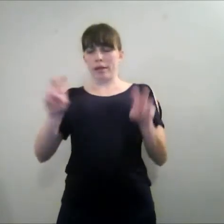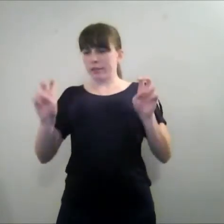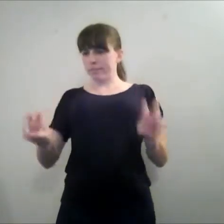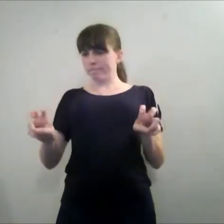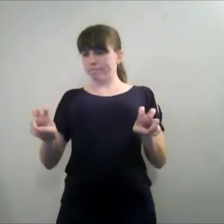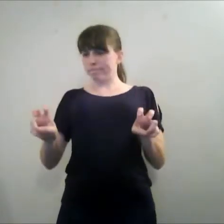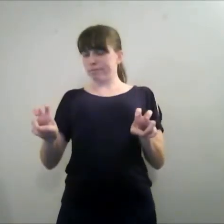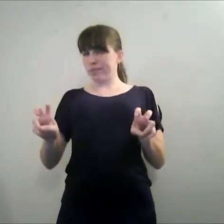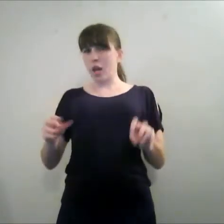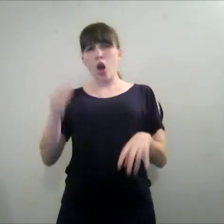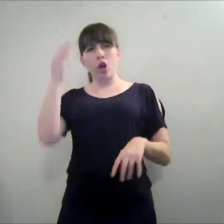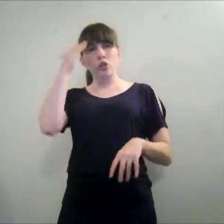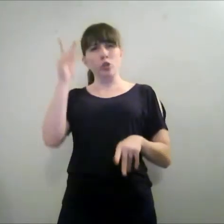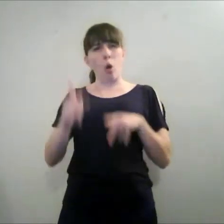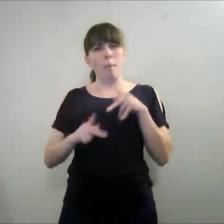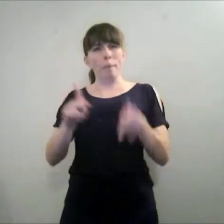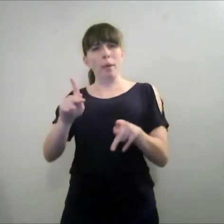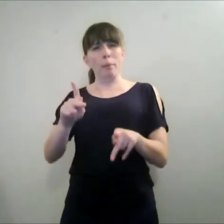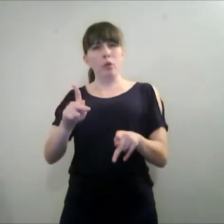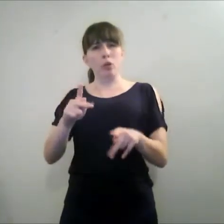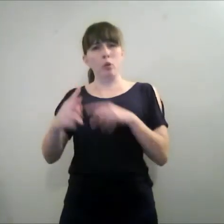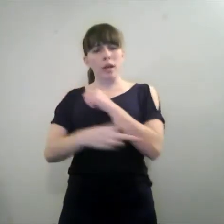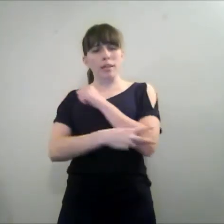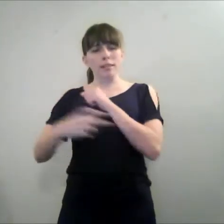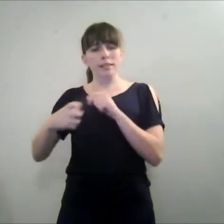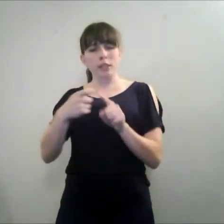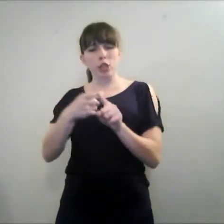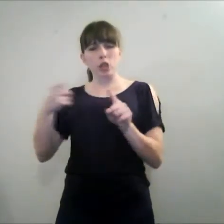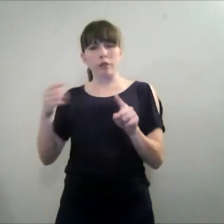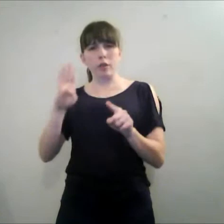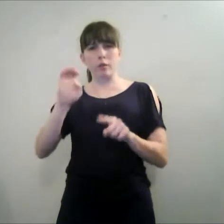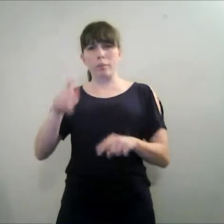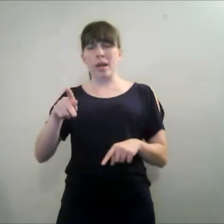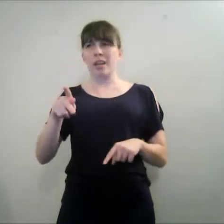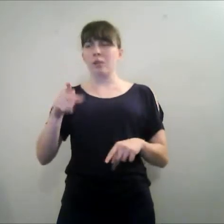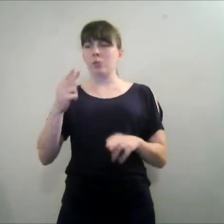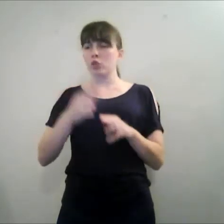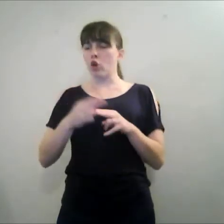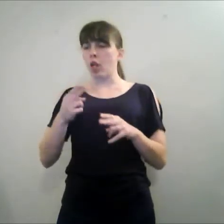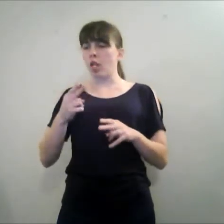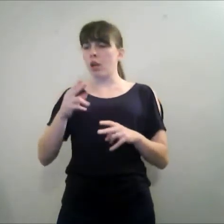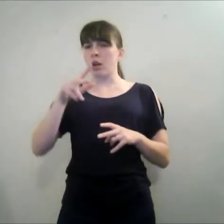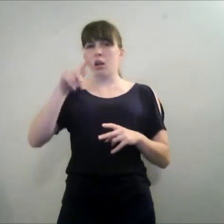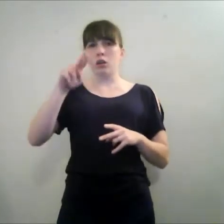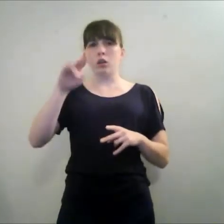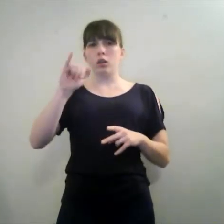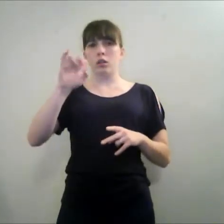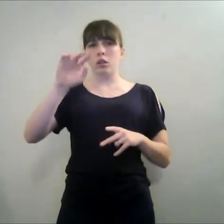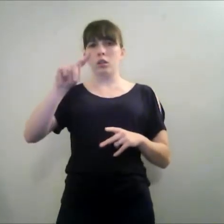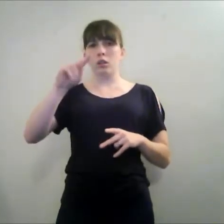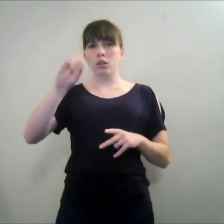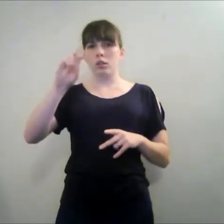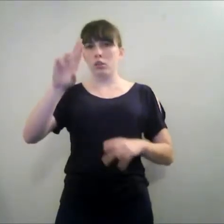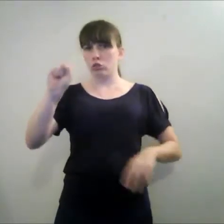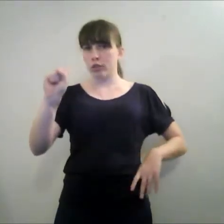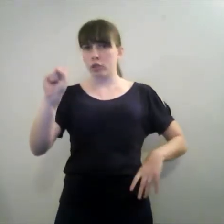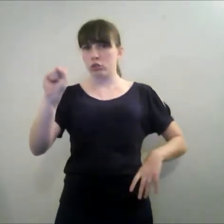don't, they take the money, traders, that's what I was thinking of. Suppose I was sitting next to a rogue trader, right, and I want to report